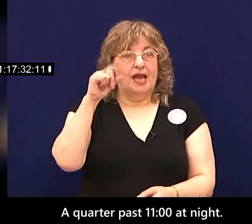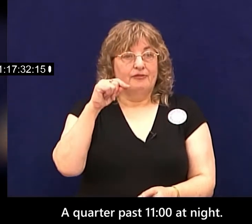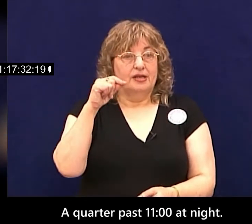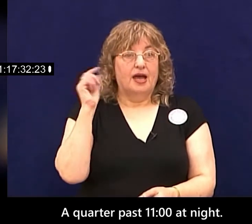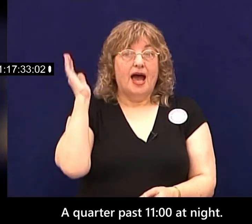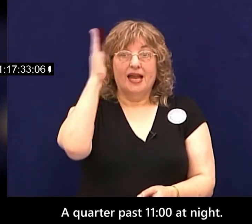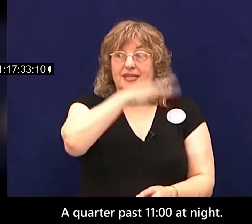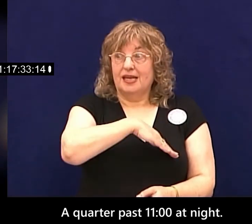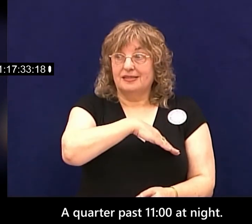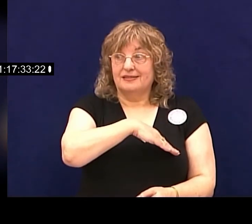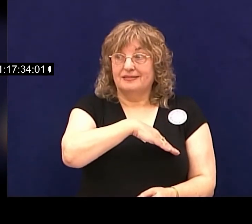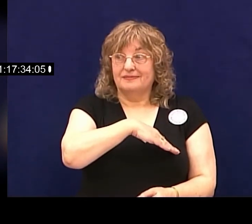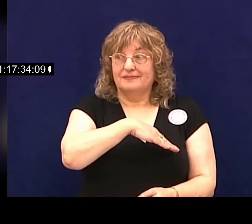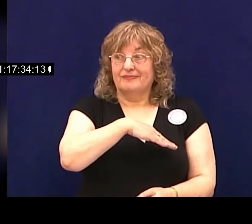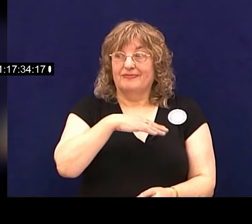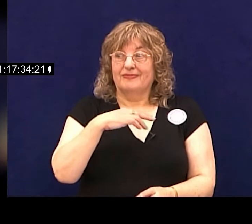11:15 at night.